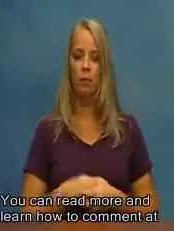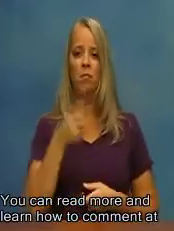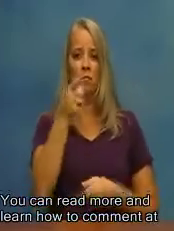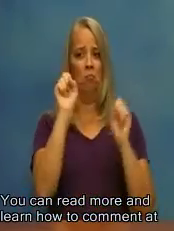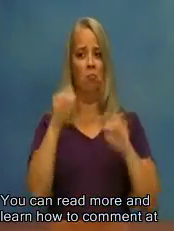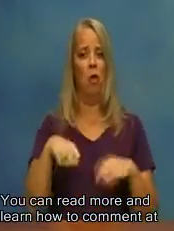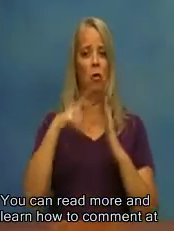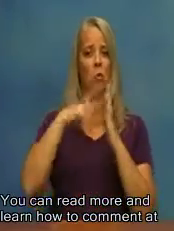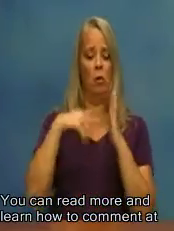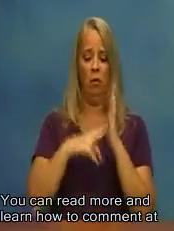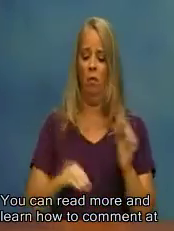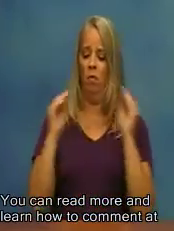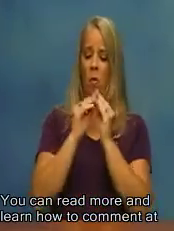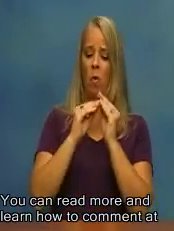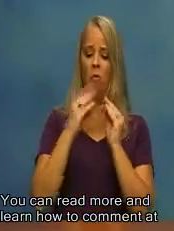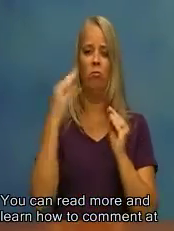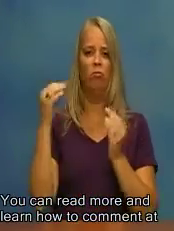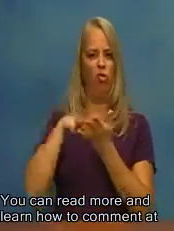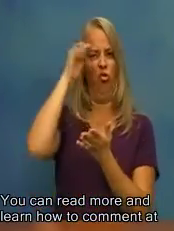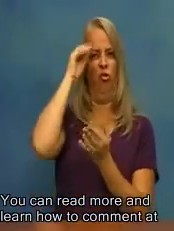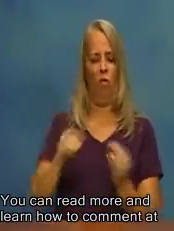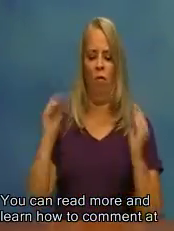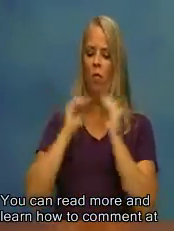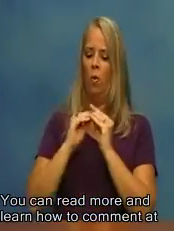You can read more and learn how to comment at